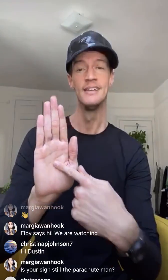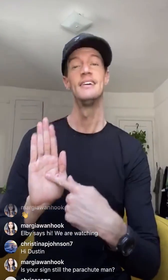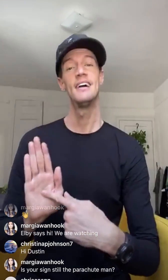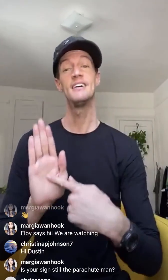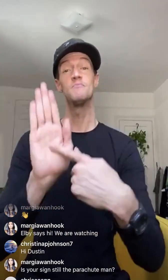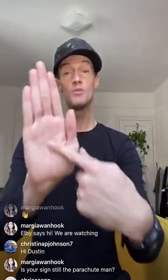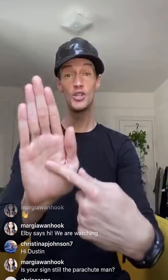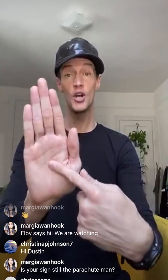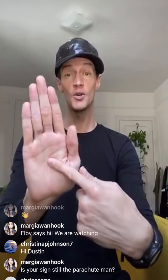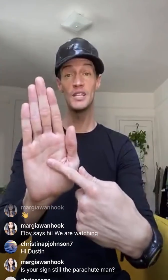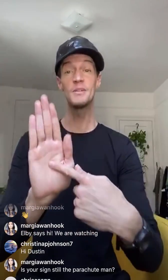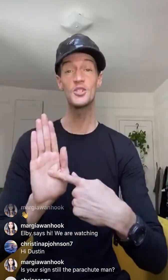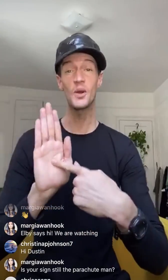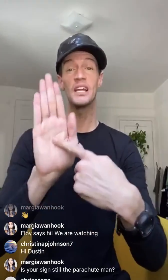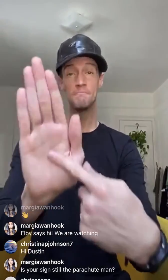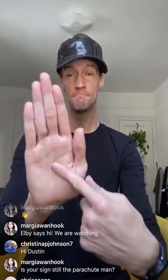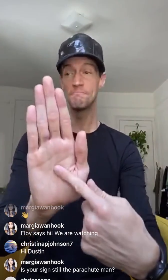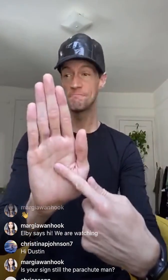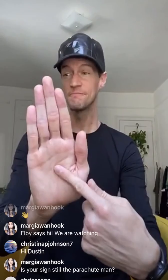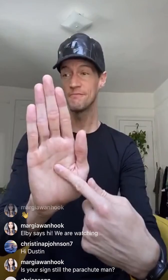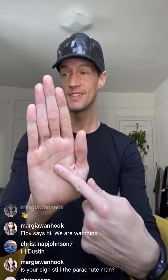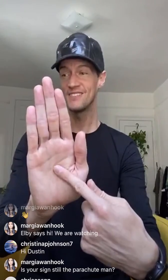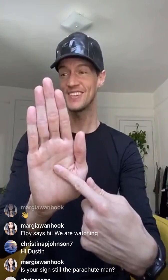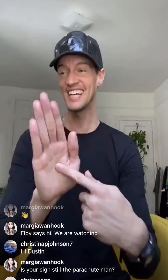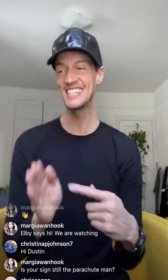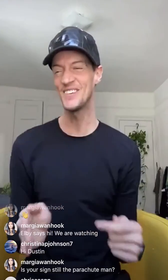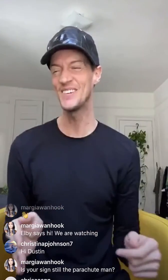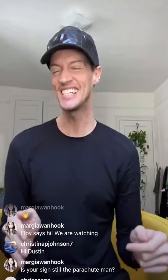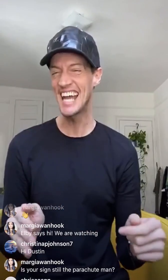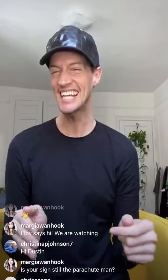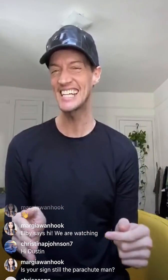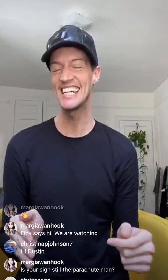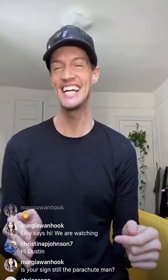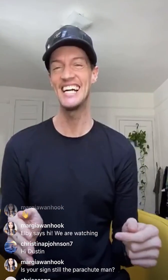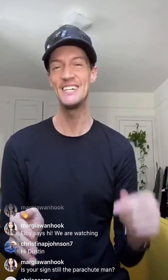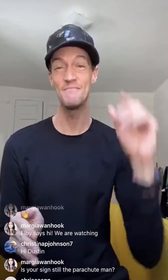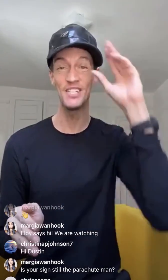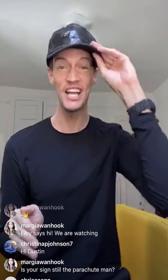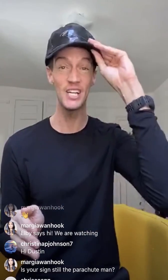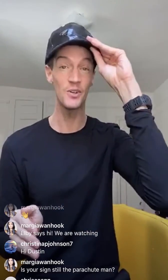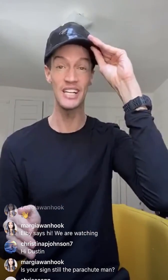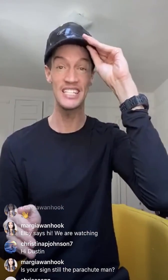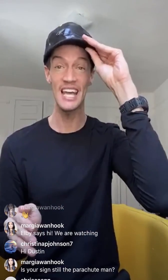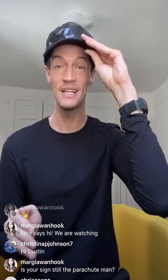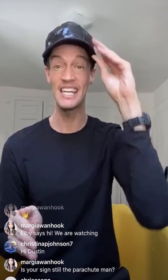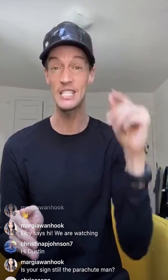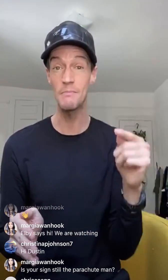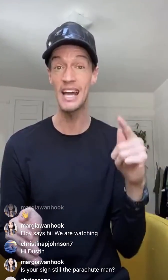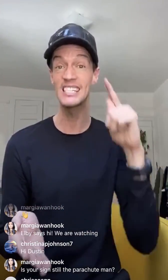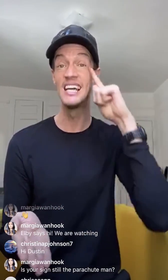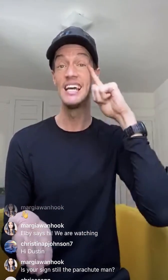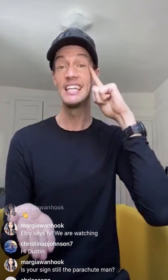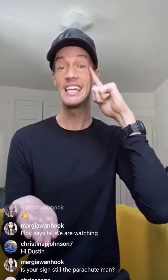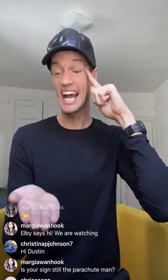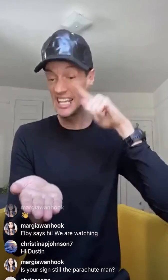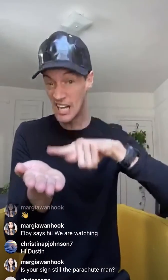If we're going to show or demonstrate something, you just point to your hand and then you show it to someone. So I want to show that to you. I want